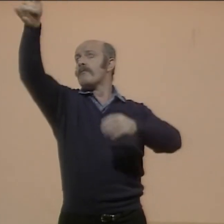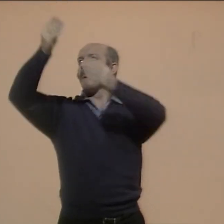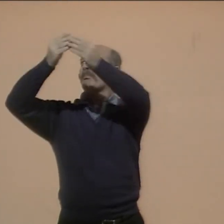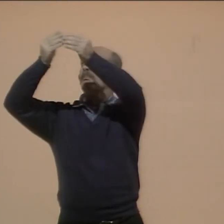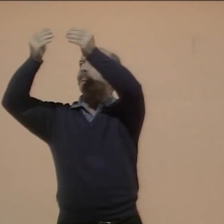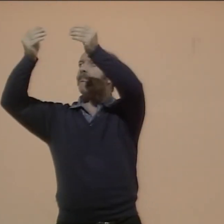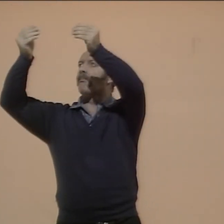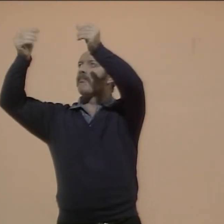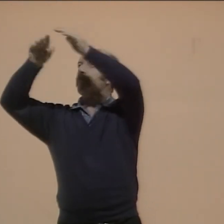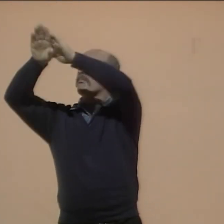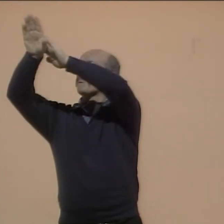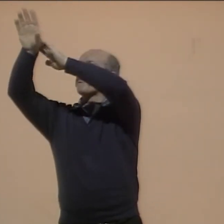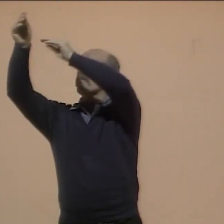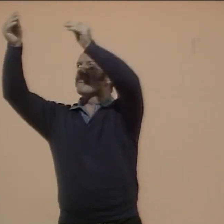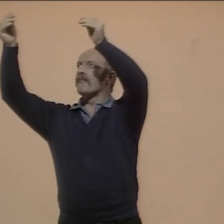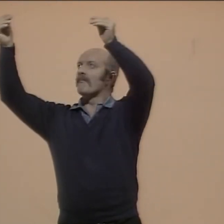disappear into the distance.